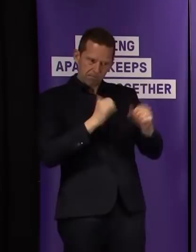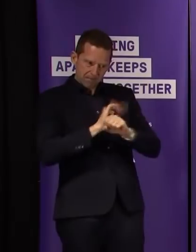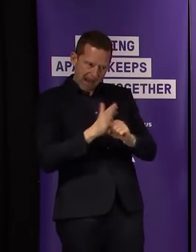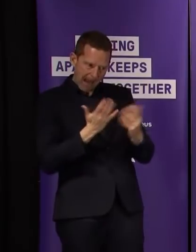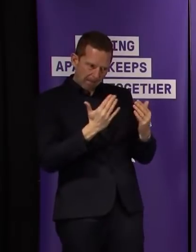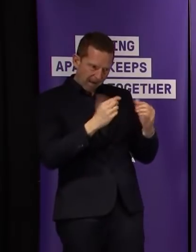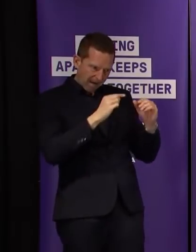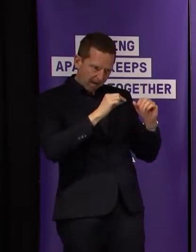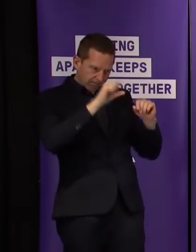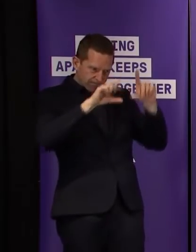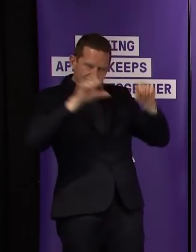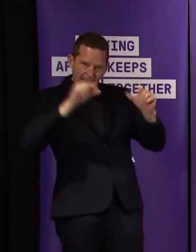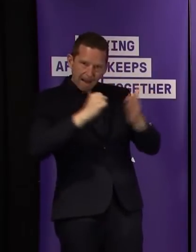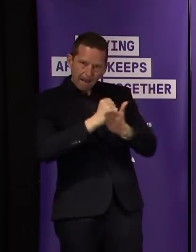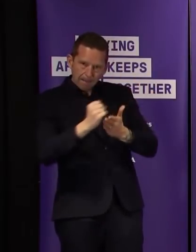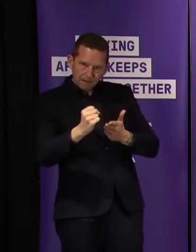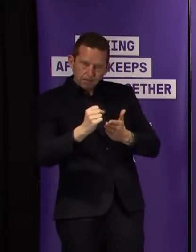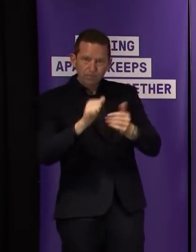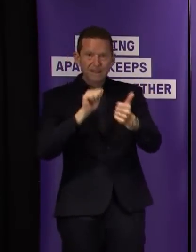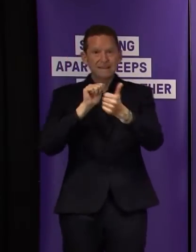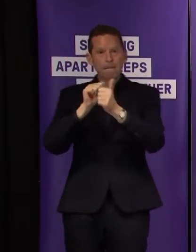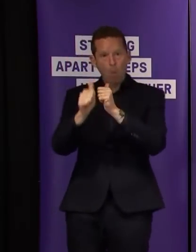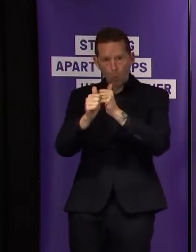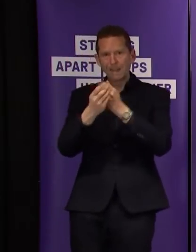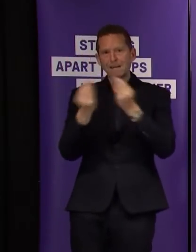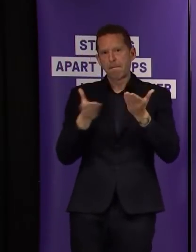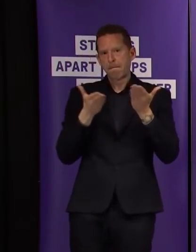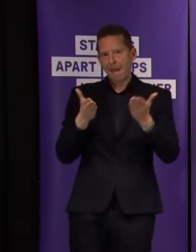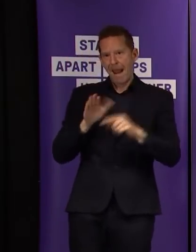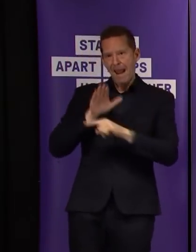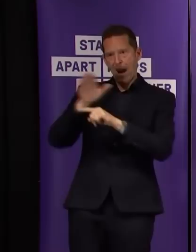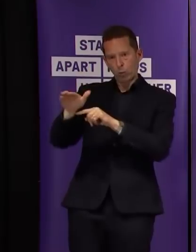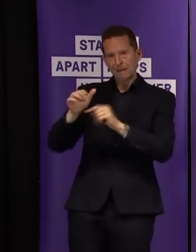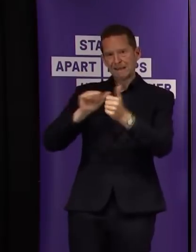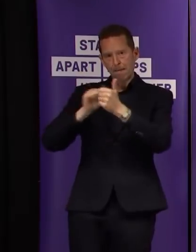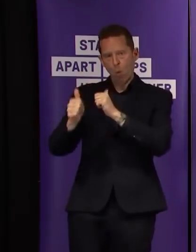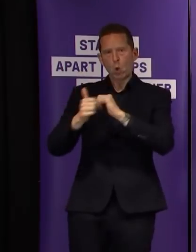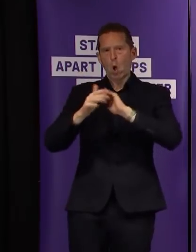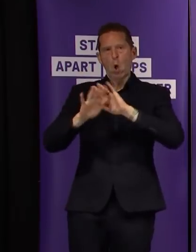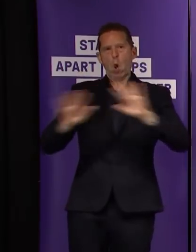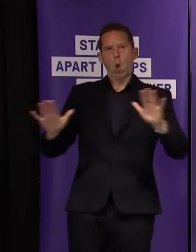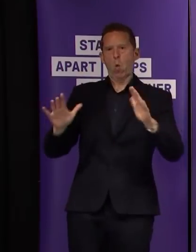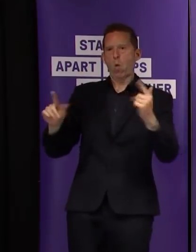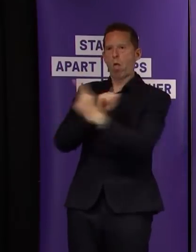Sport, there will be a staged return of outdoor non-contact adult sport.